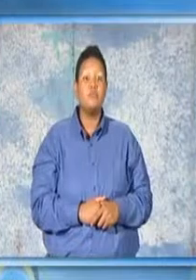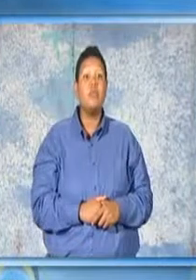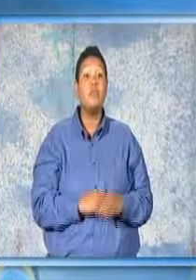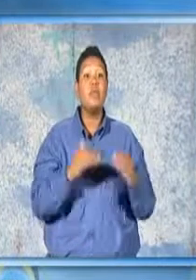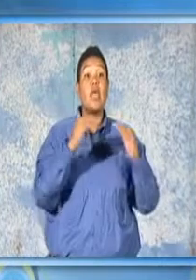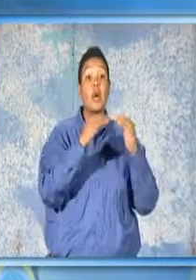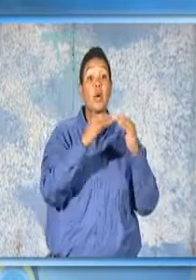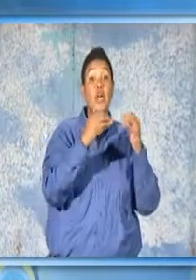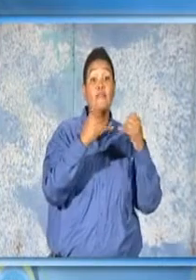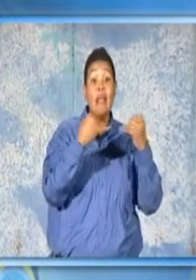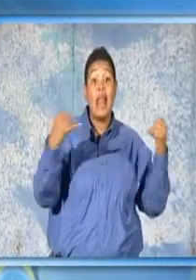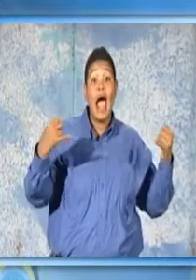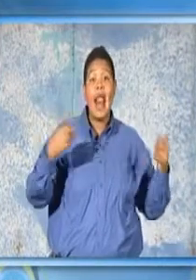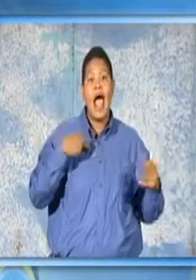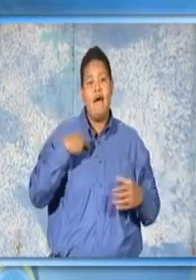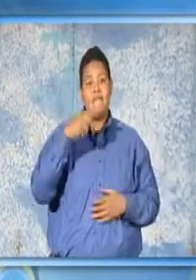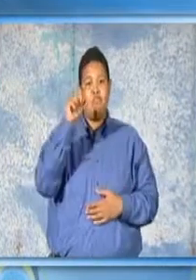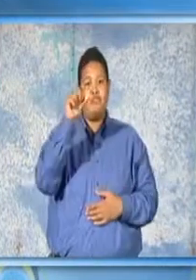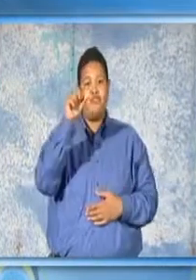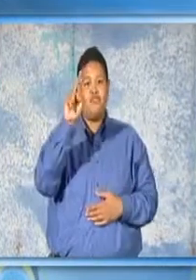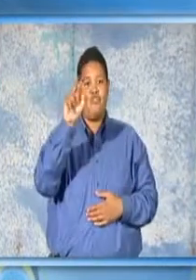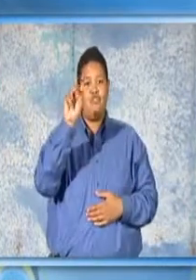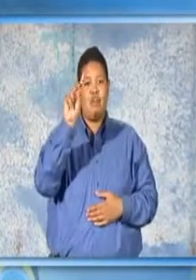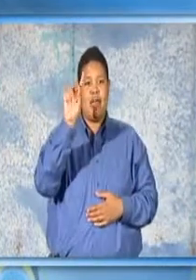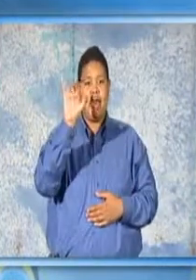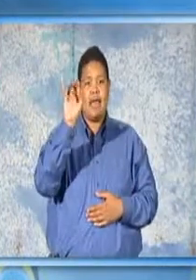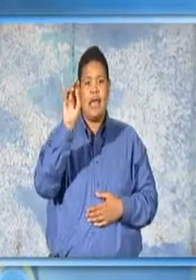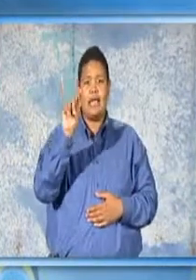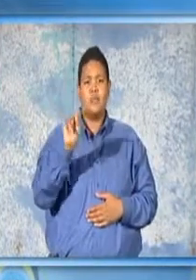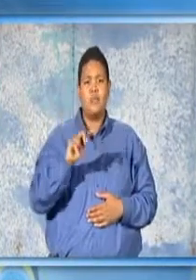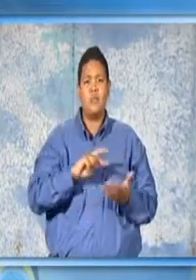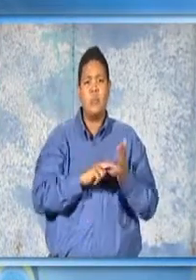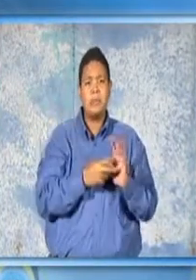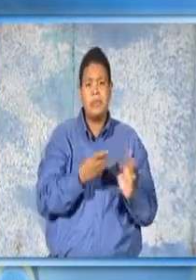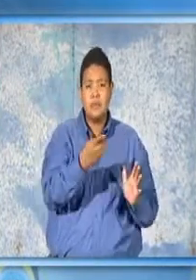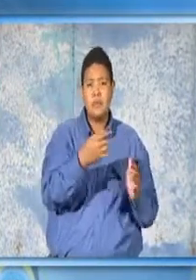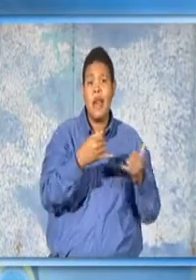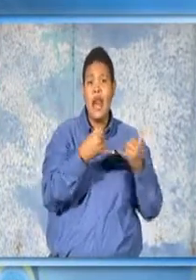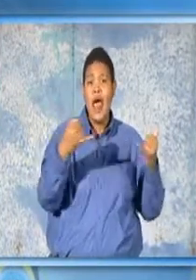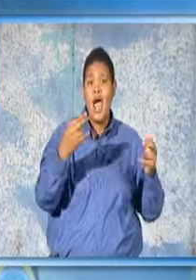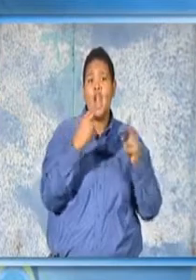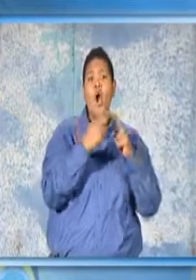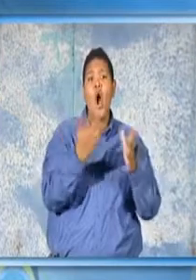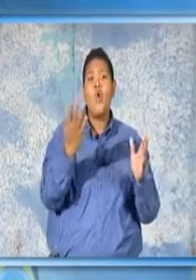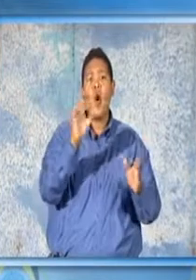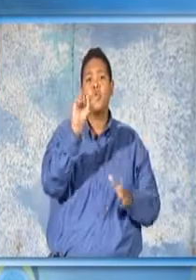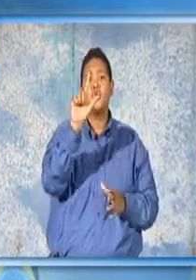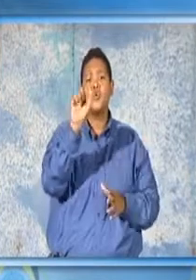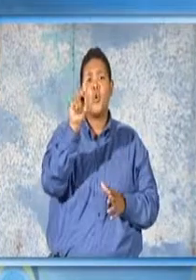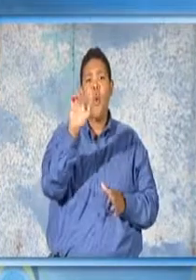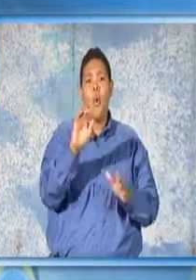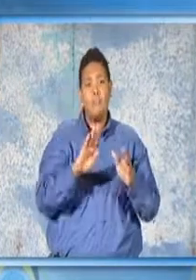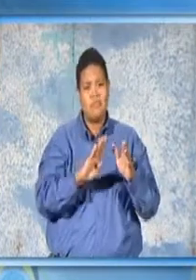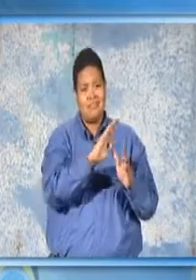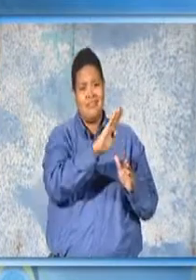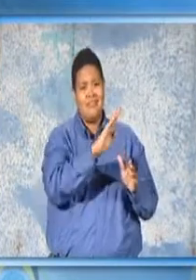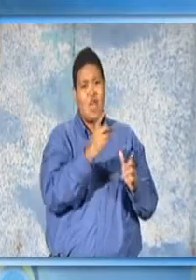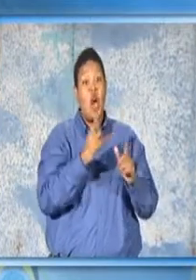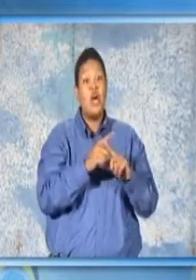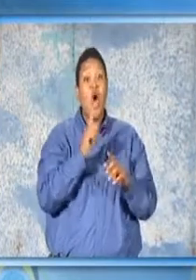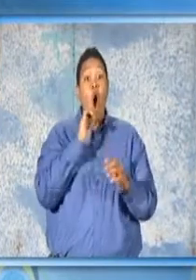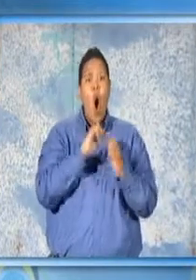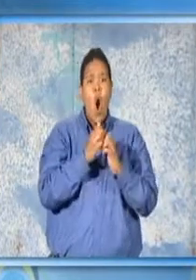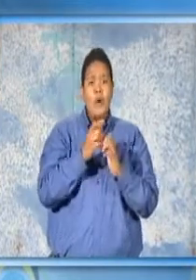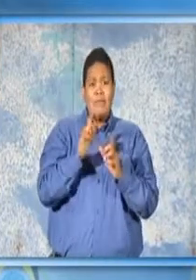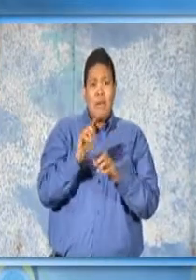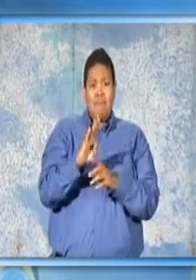Equations of lines have a gradient. The gradient of a line, also called its slope, refers to the steepness of the line.